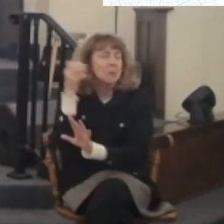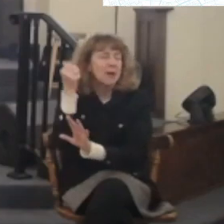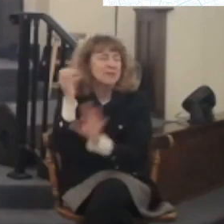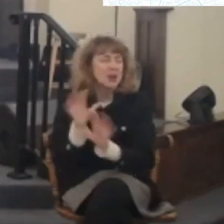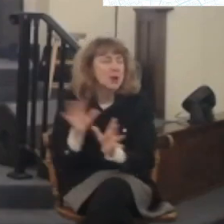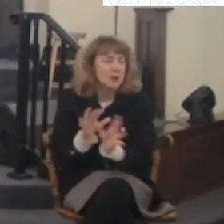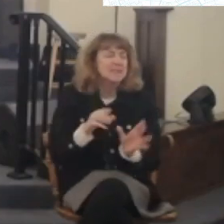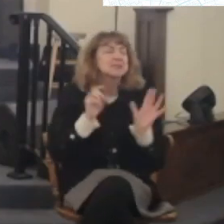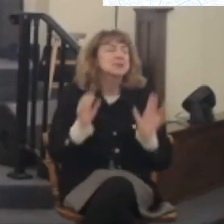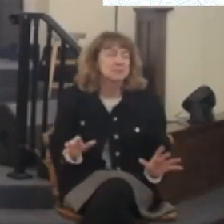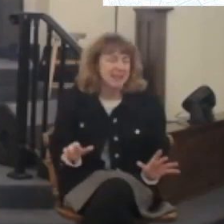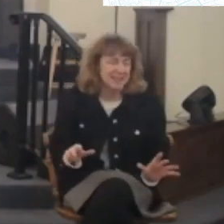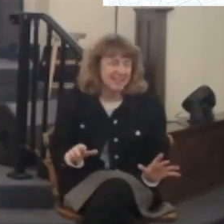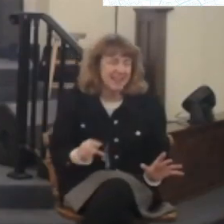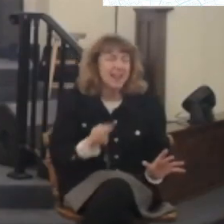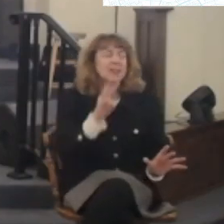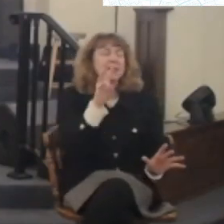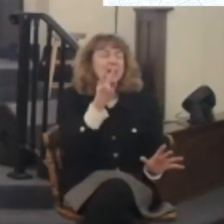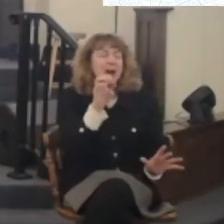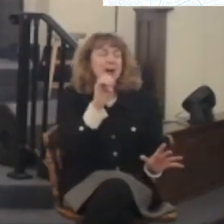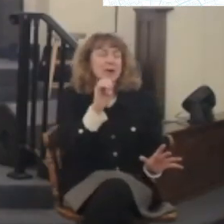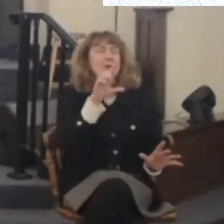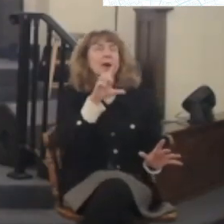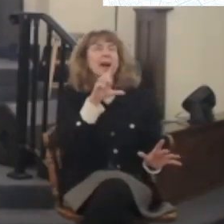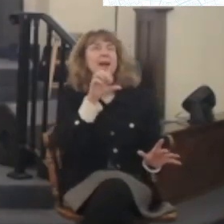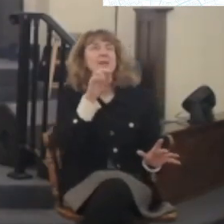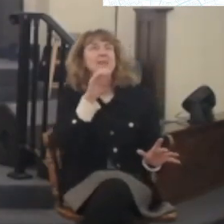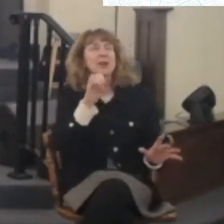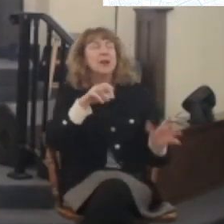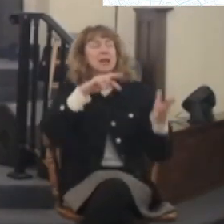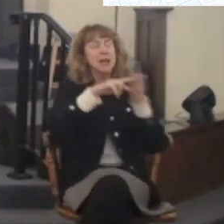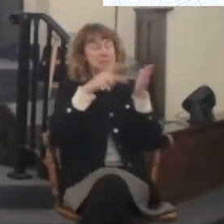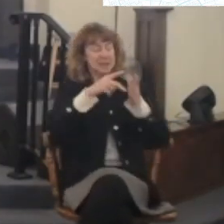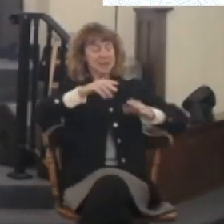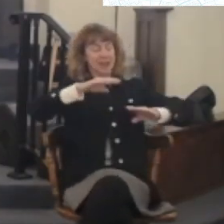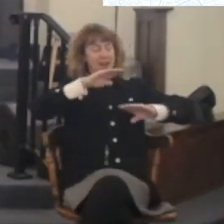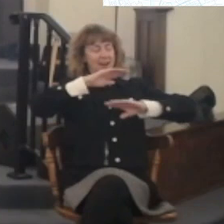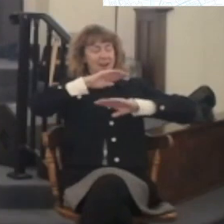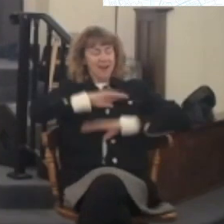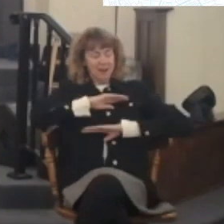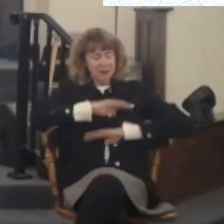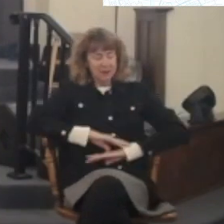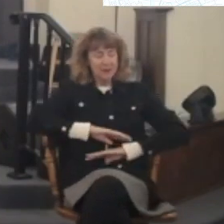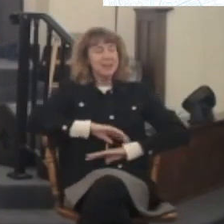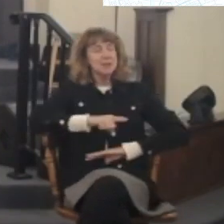This is the health, the happiness, and fortunes of